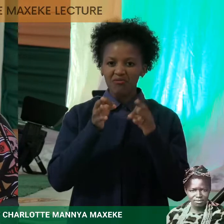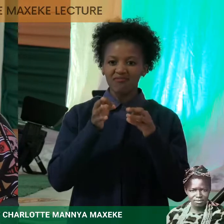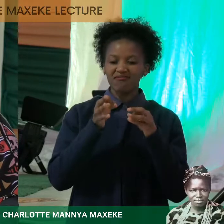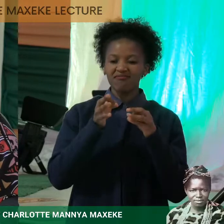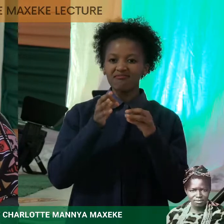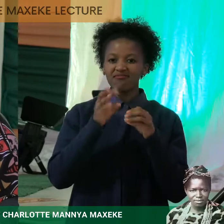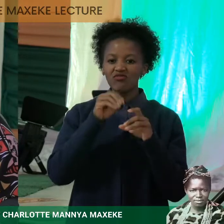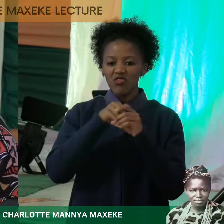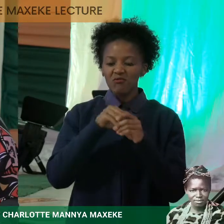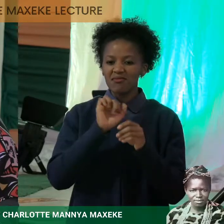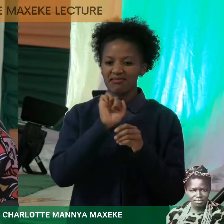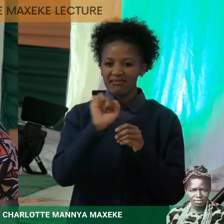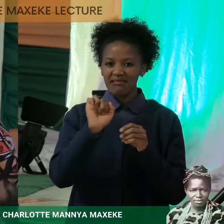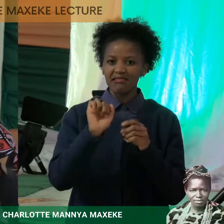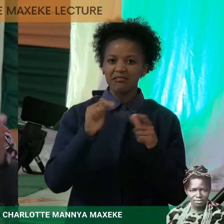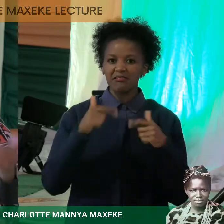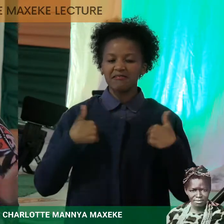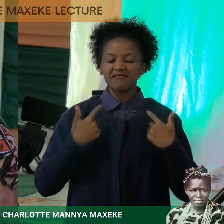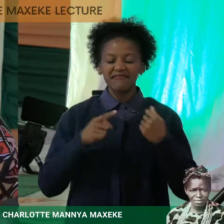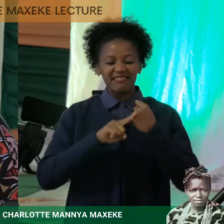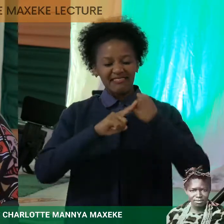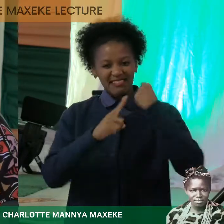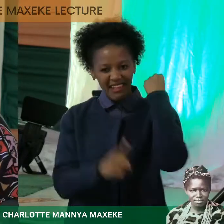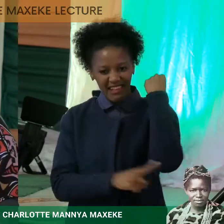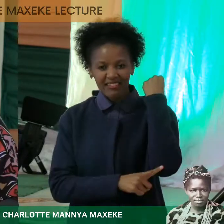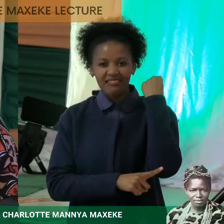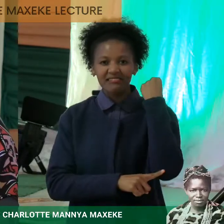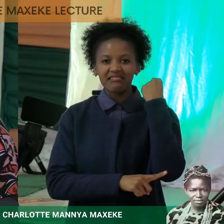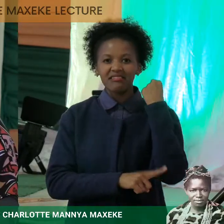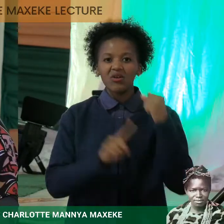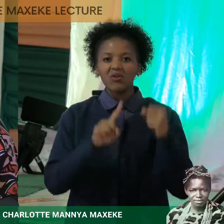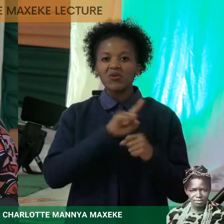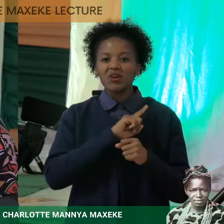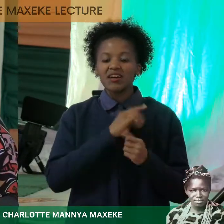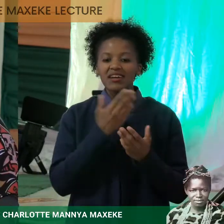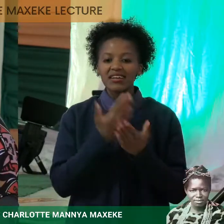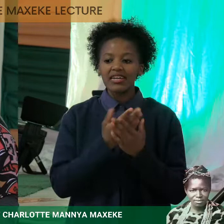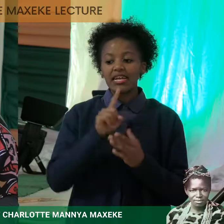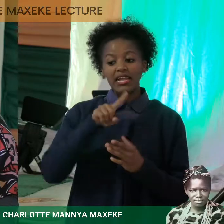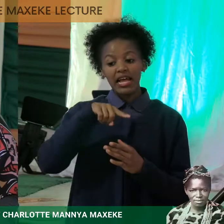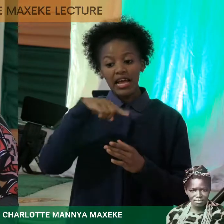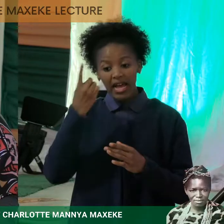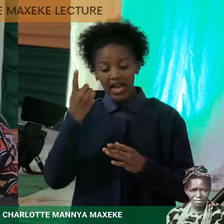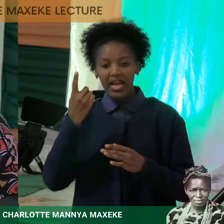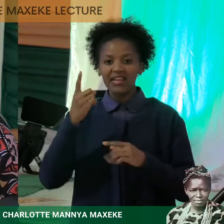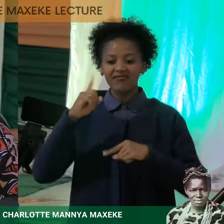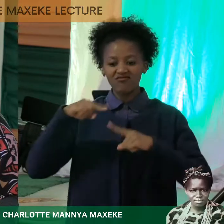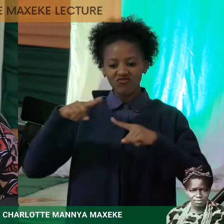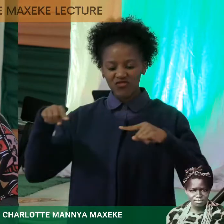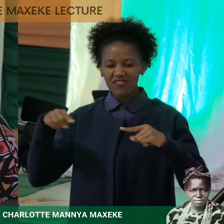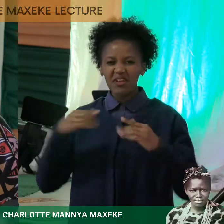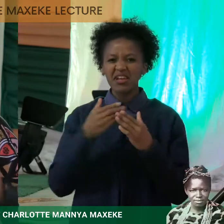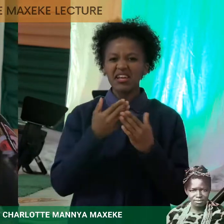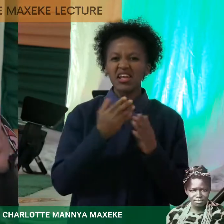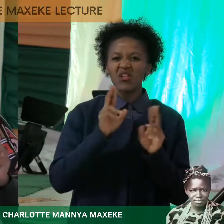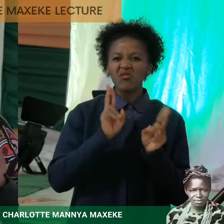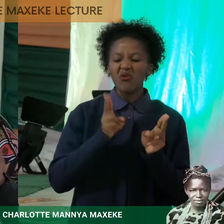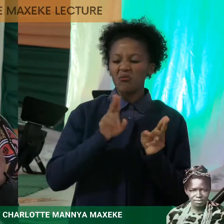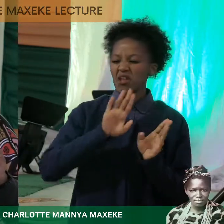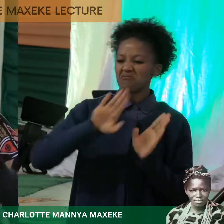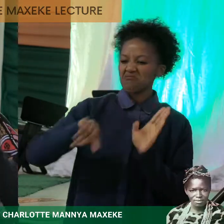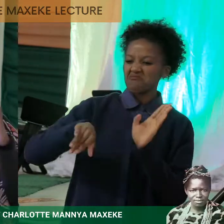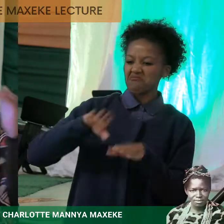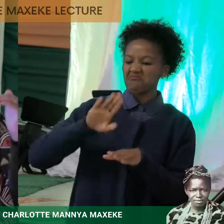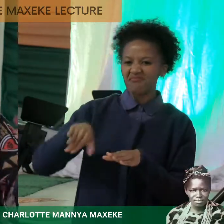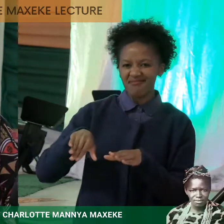last, so as to foreground the many other dimensions which are often overshadowed by the political